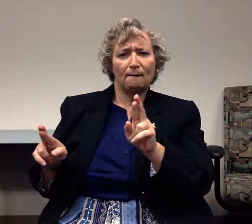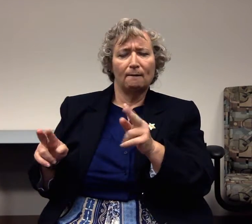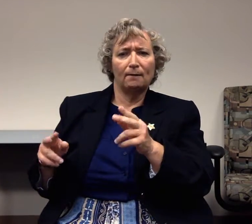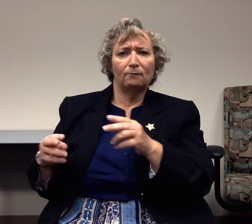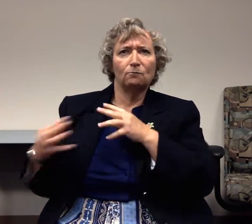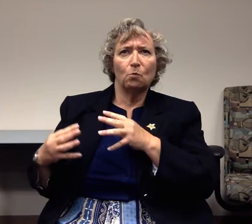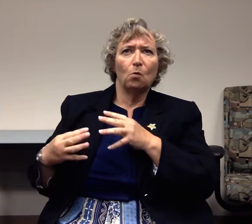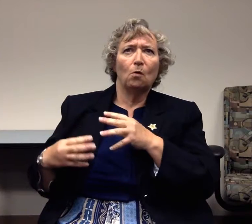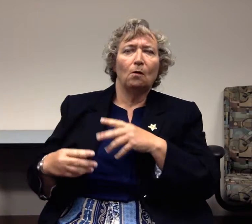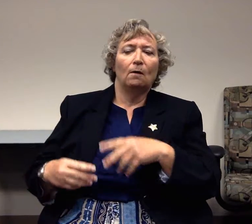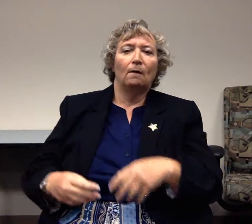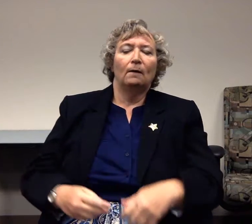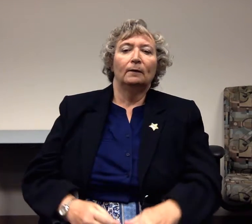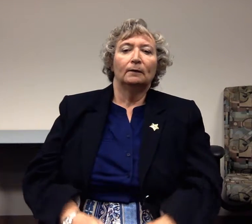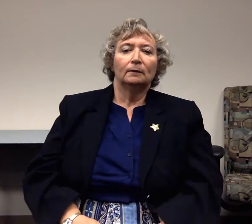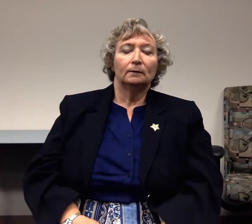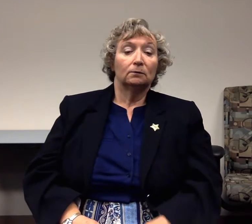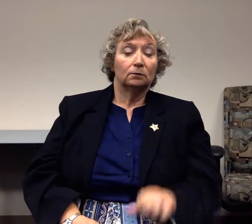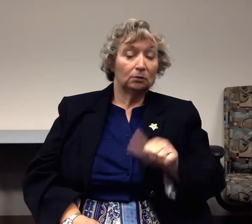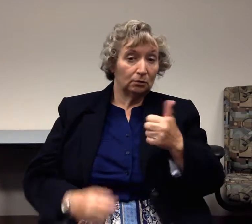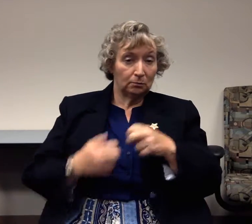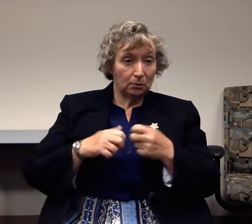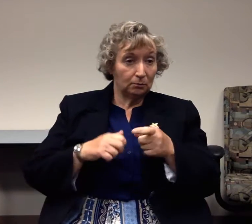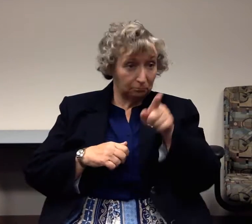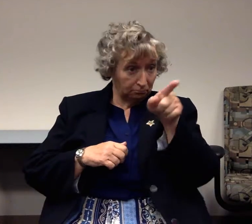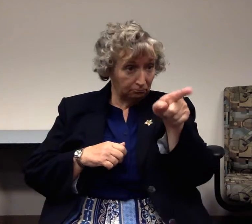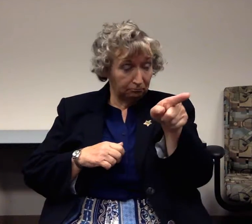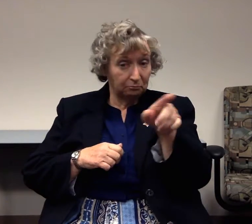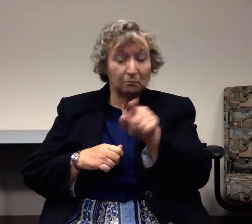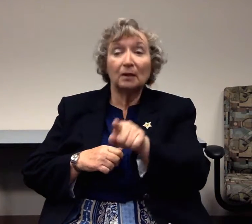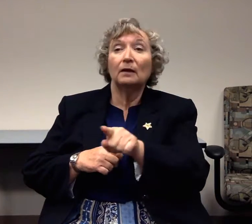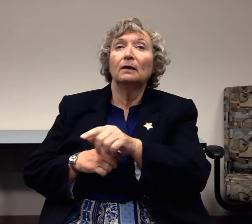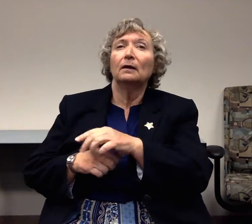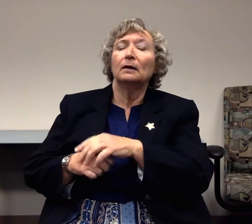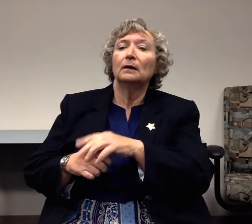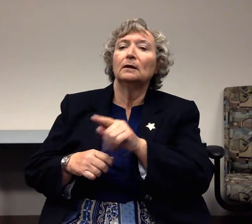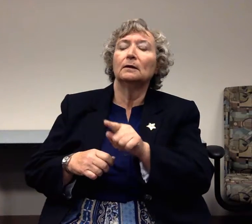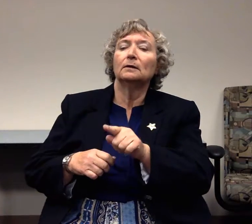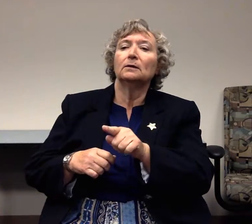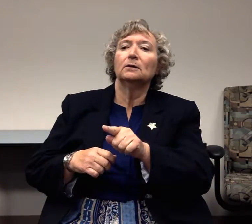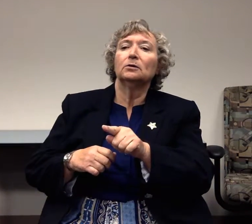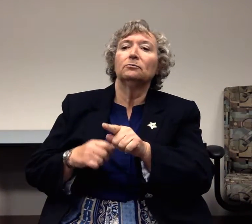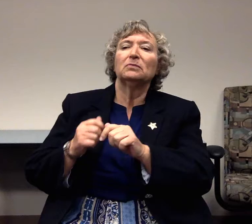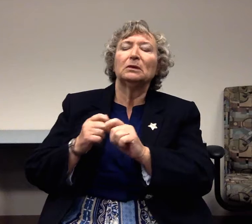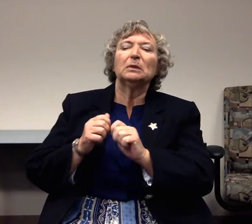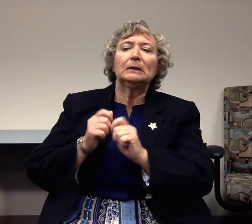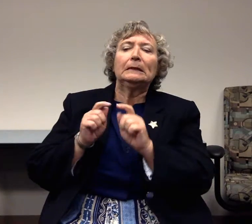Okay, that would be distance. Chris? Being sure that people knew how to